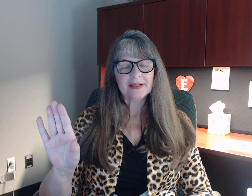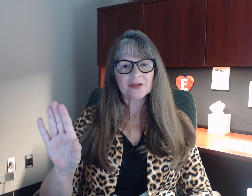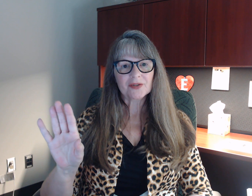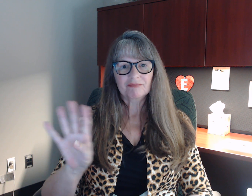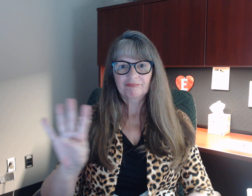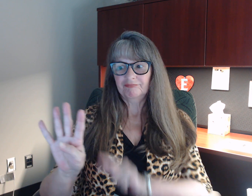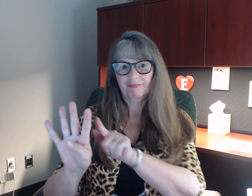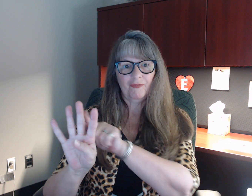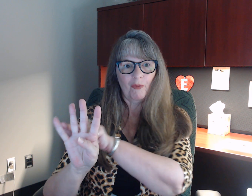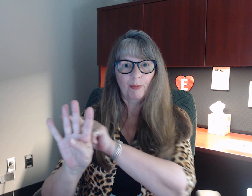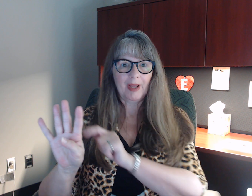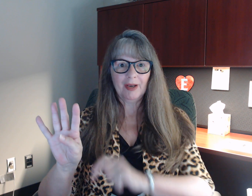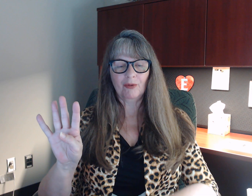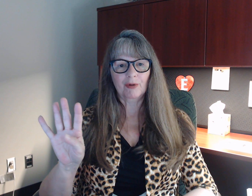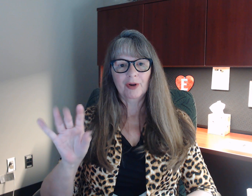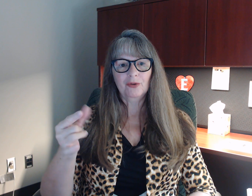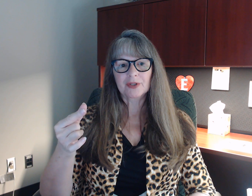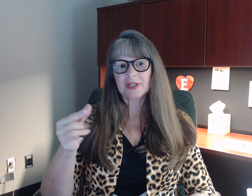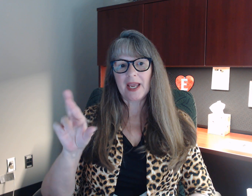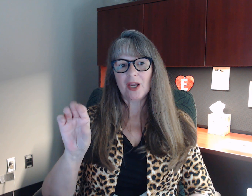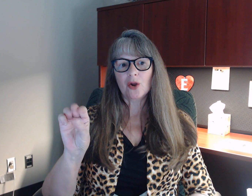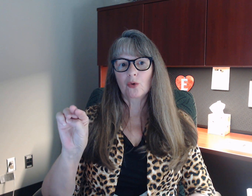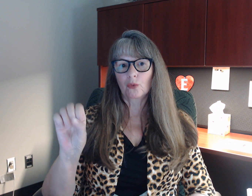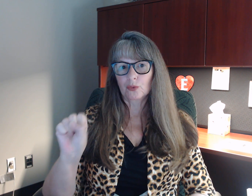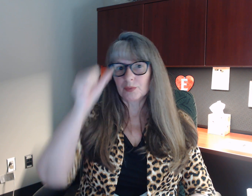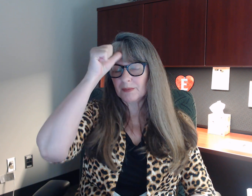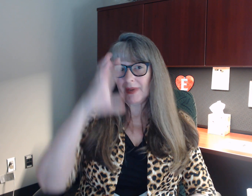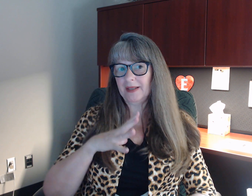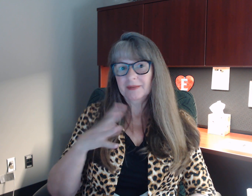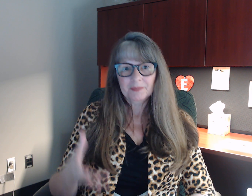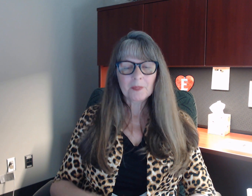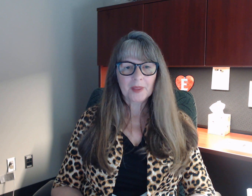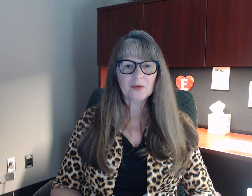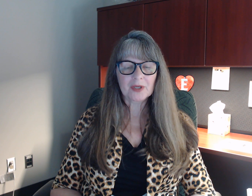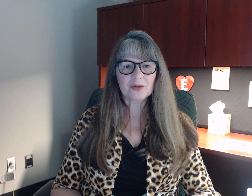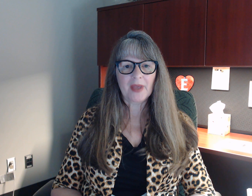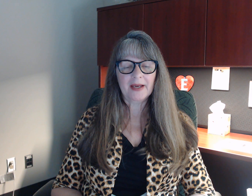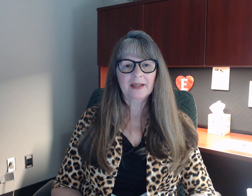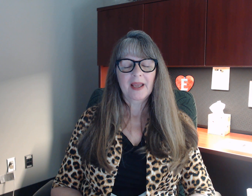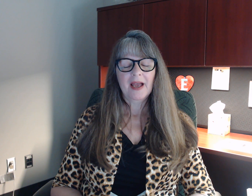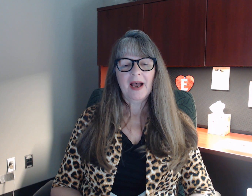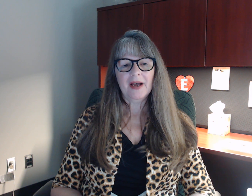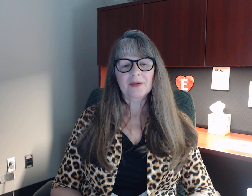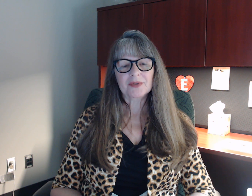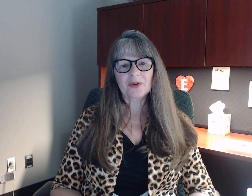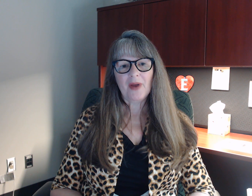his foreman, or you can say groomsmen. You could do that. So you have